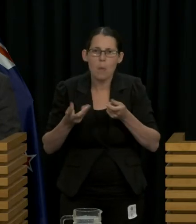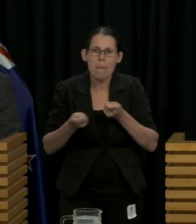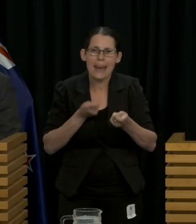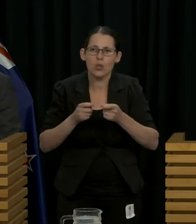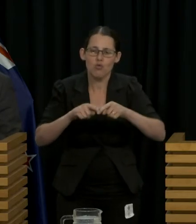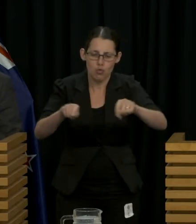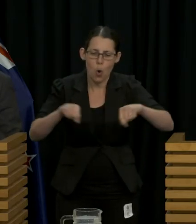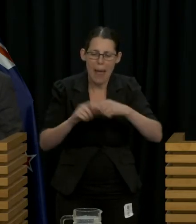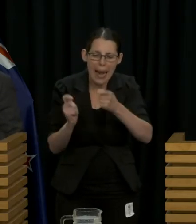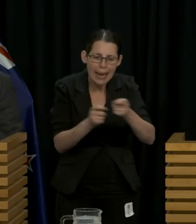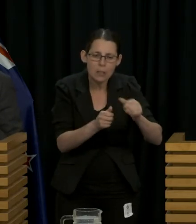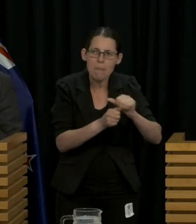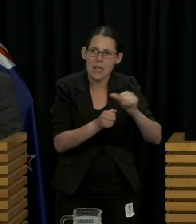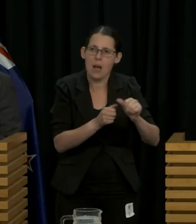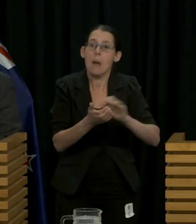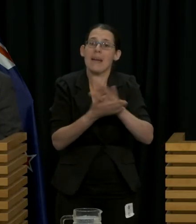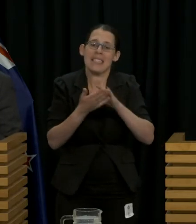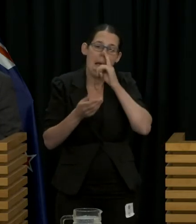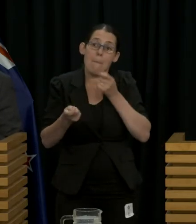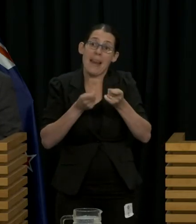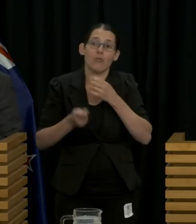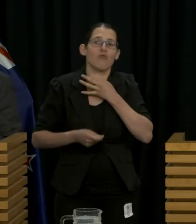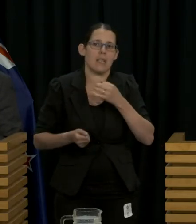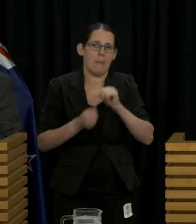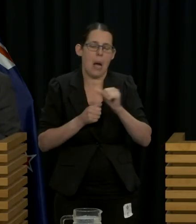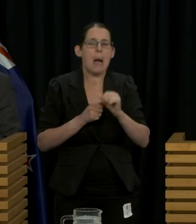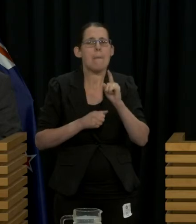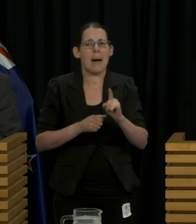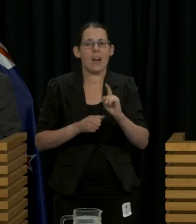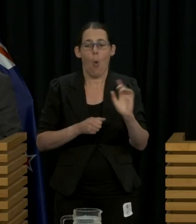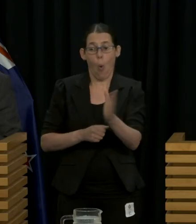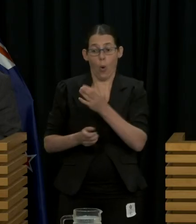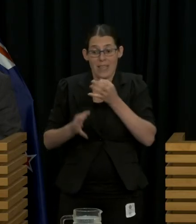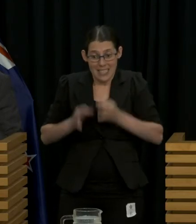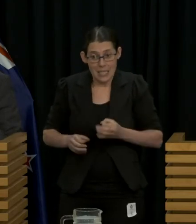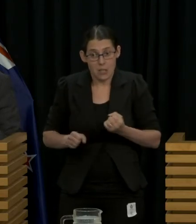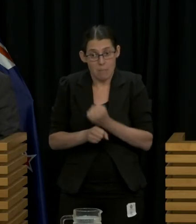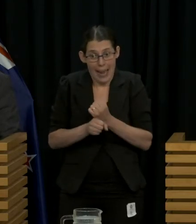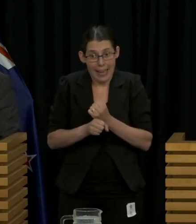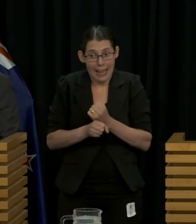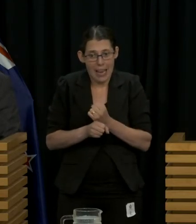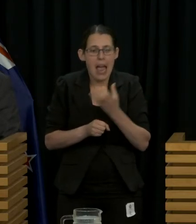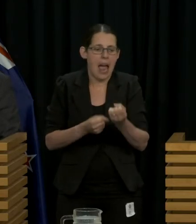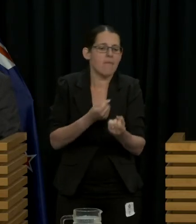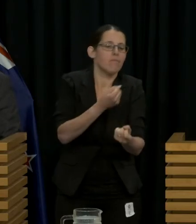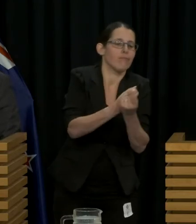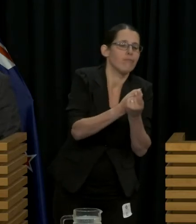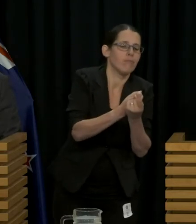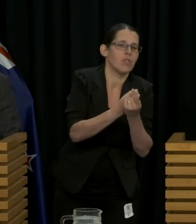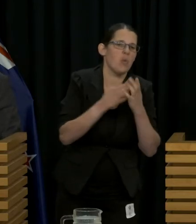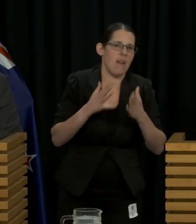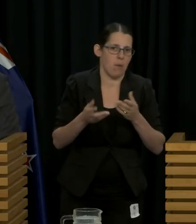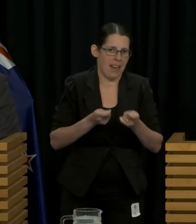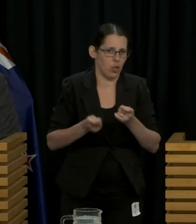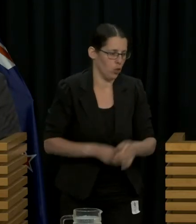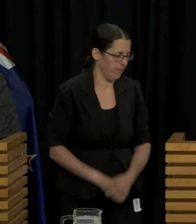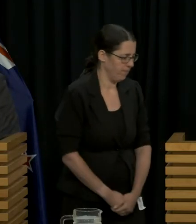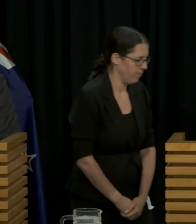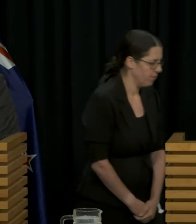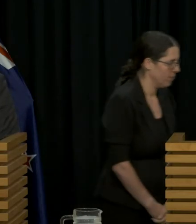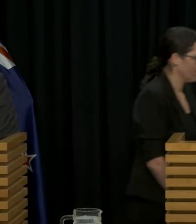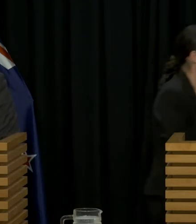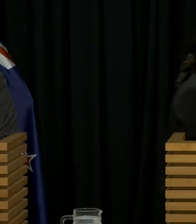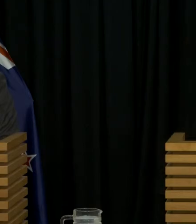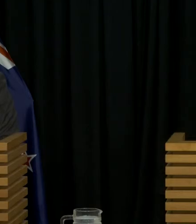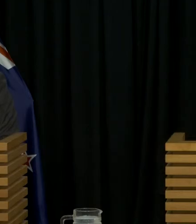But as I've said, with every one of those decisions, there are flow-on consequences for that, and we do have to work our way through that. Jenna? 52